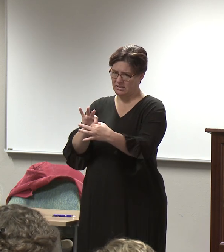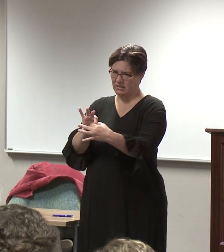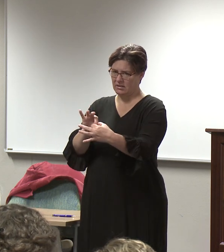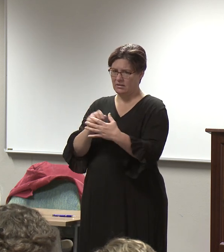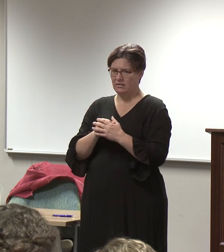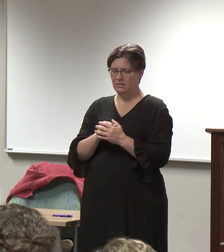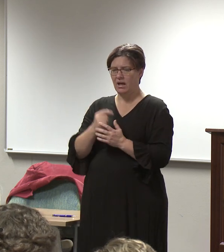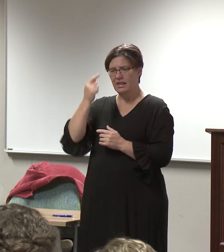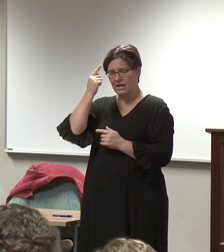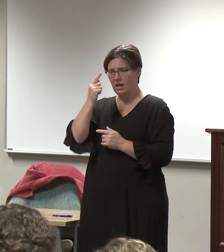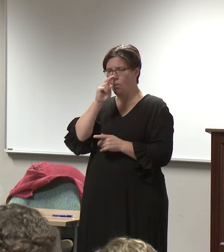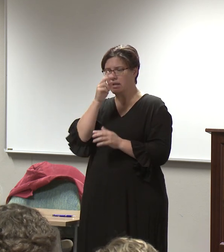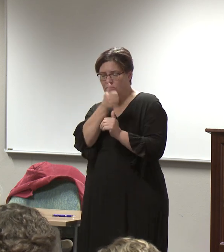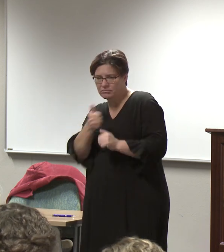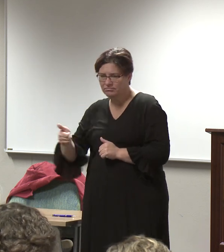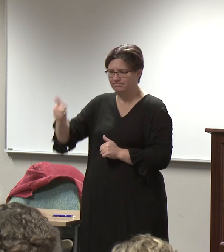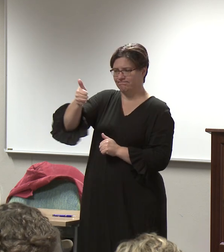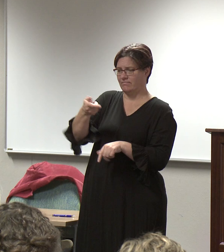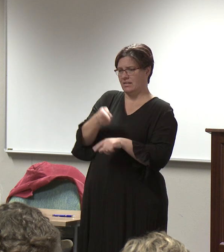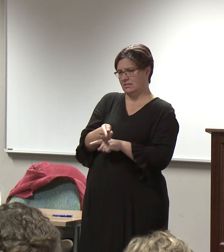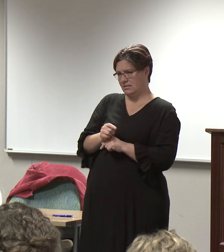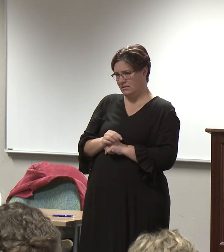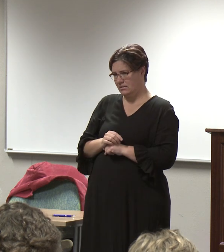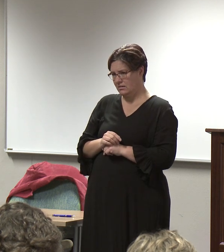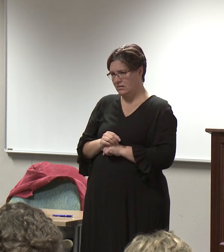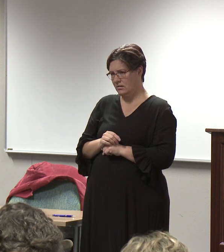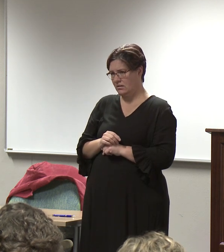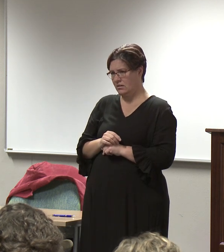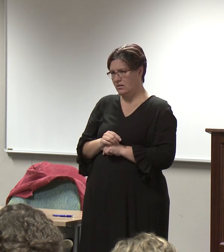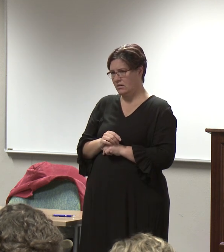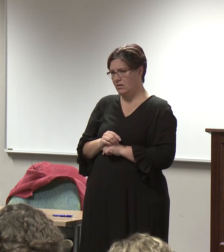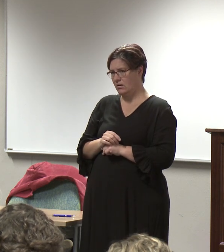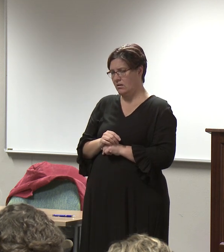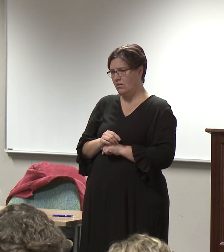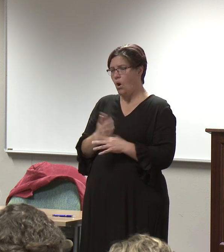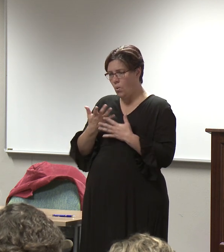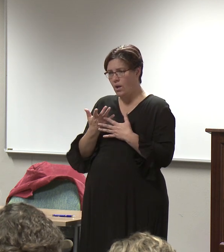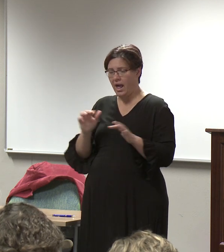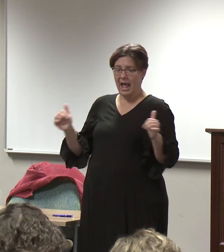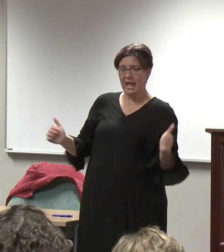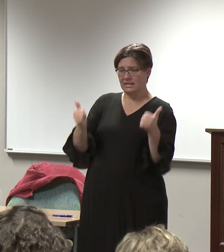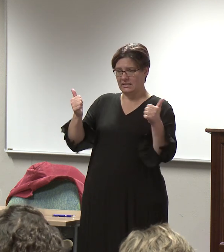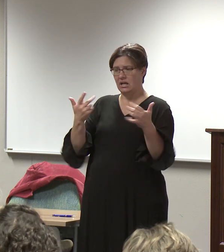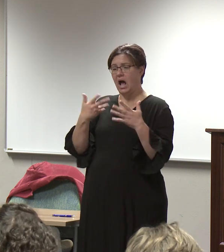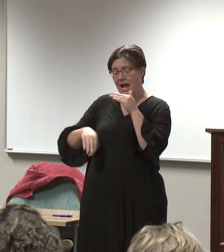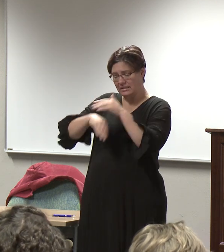I think that we have to supersede that. We'll be excellent to the extent that we are relevant and vice versa.